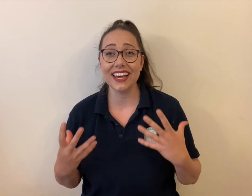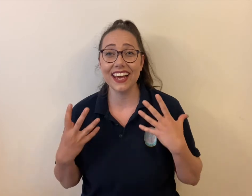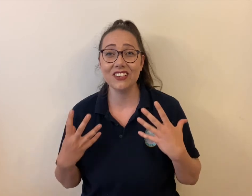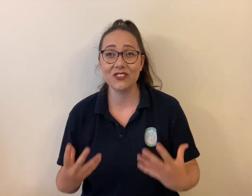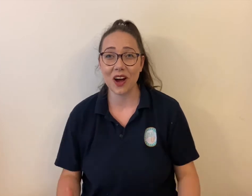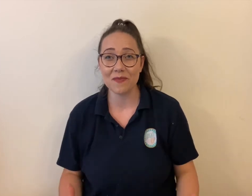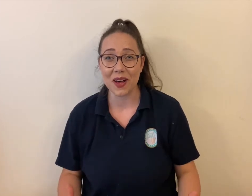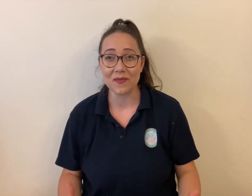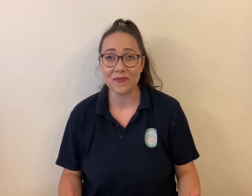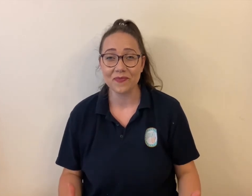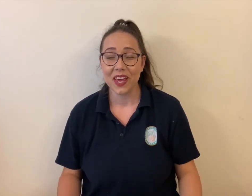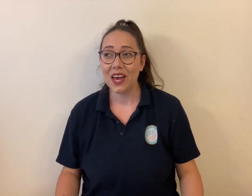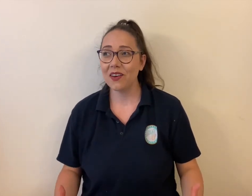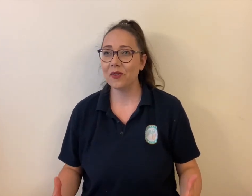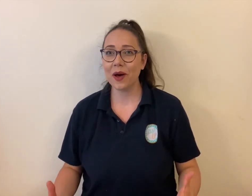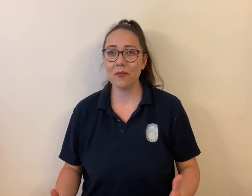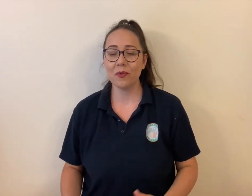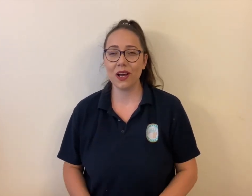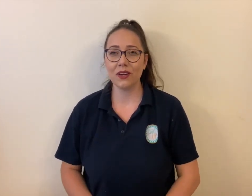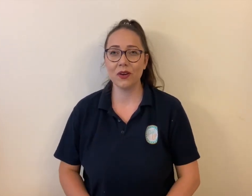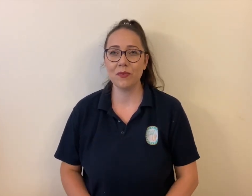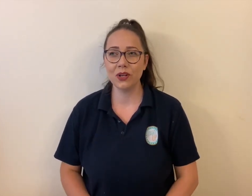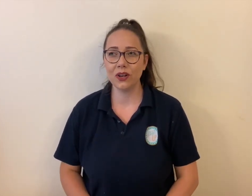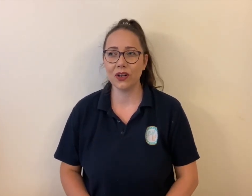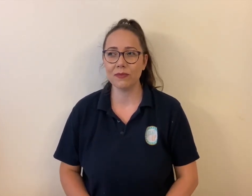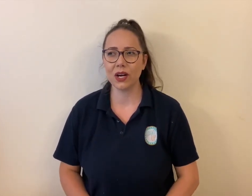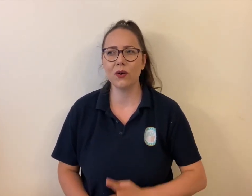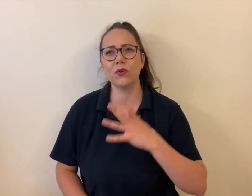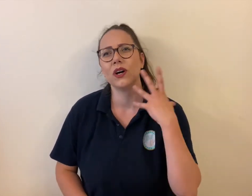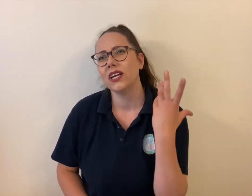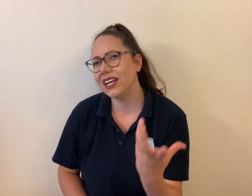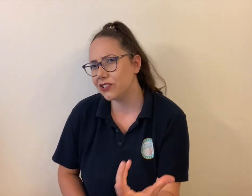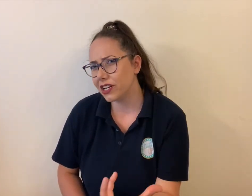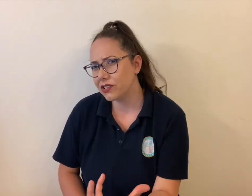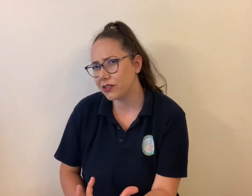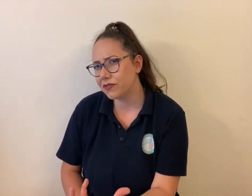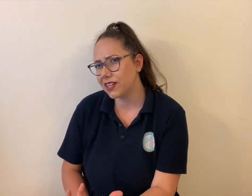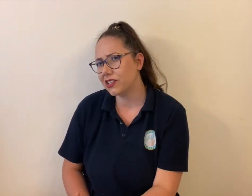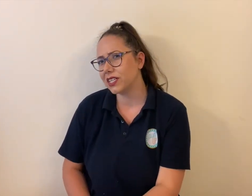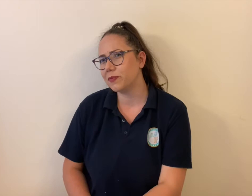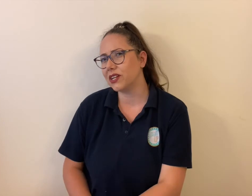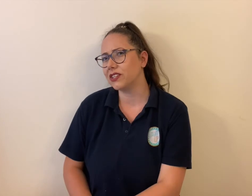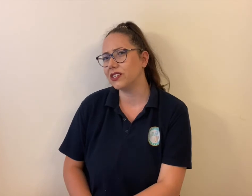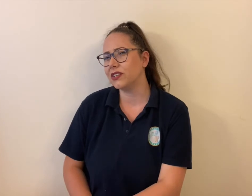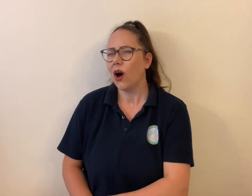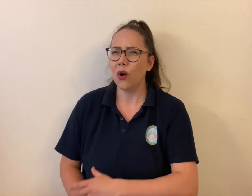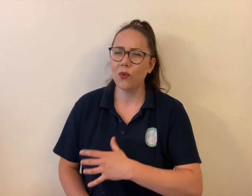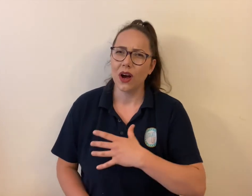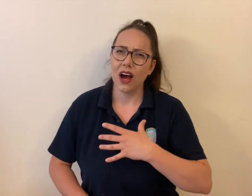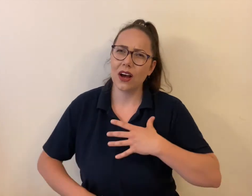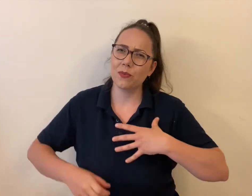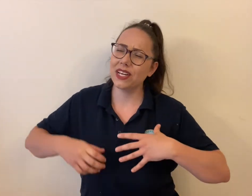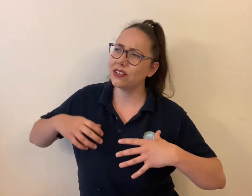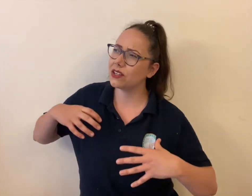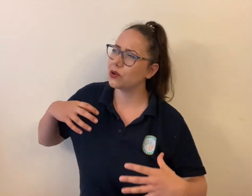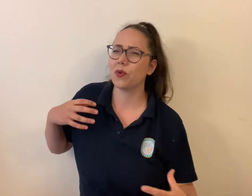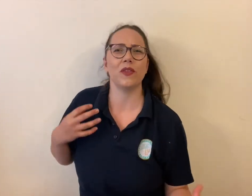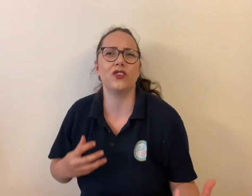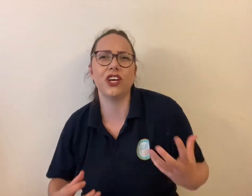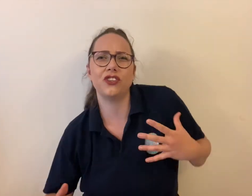in drama. If you're perhaps working on a monologue, I'm like, oh, let's change those facial expressions. Oh, we need to talk about the gestures